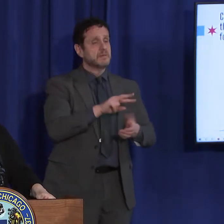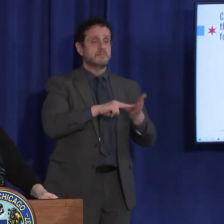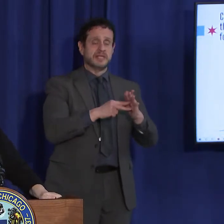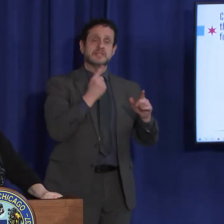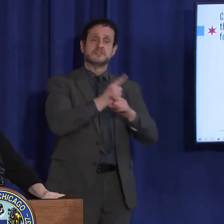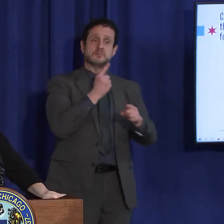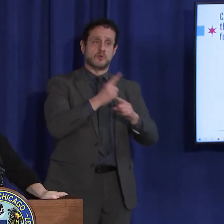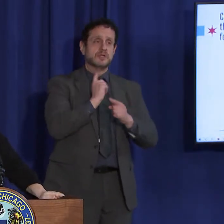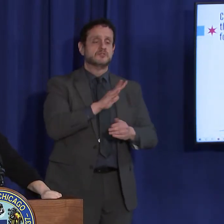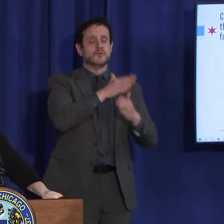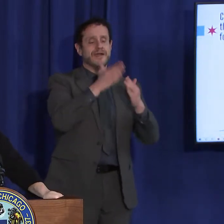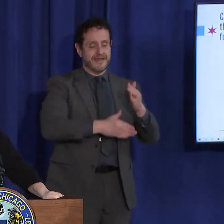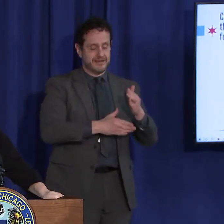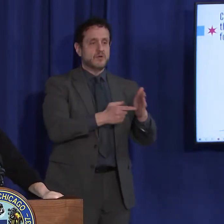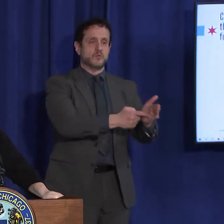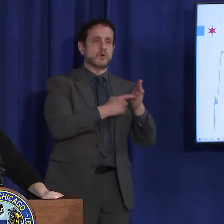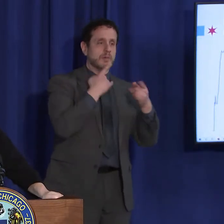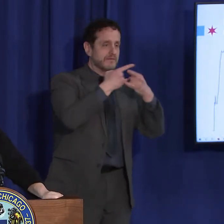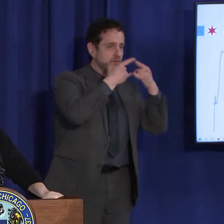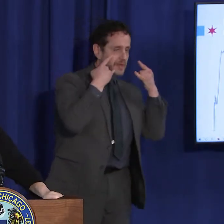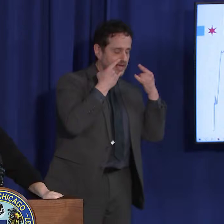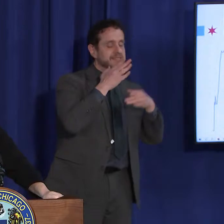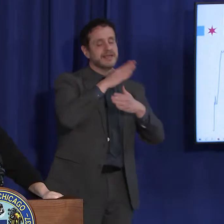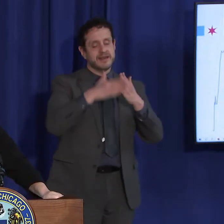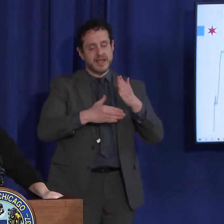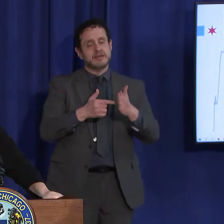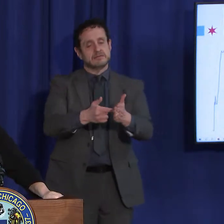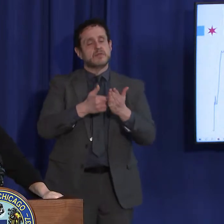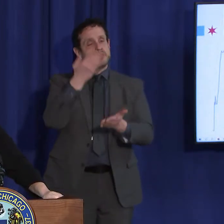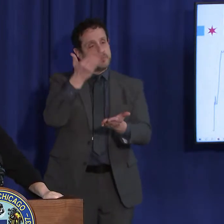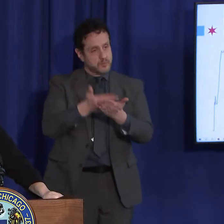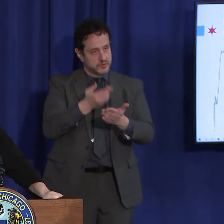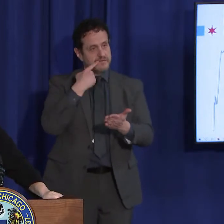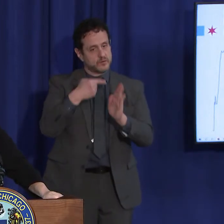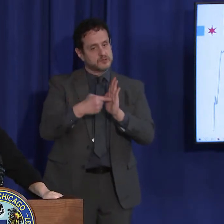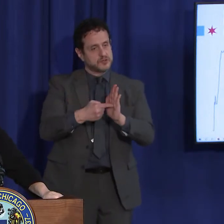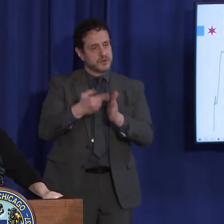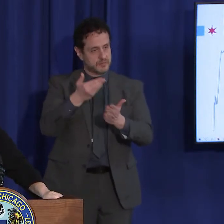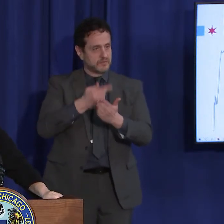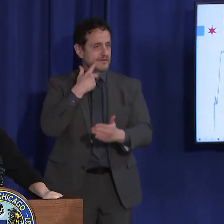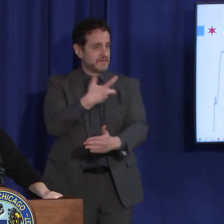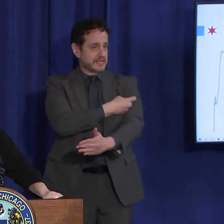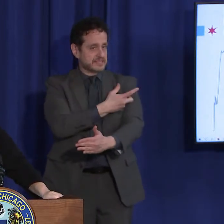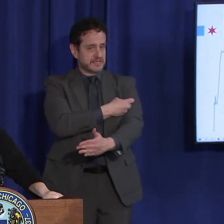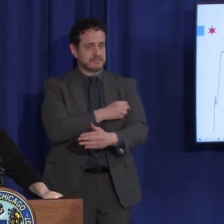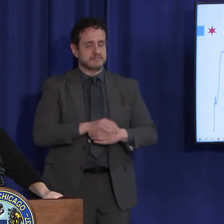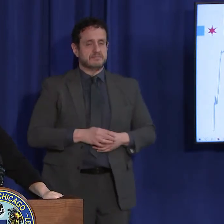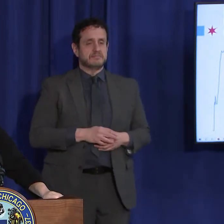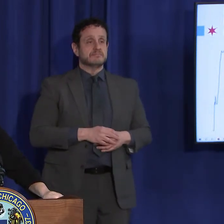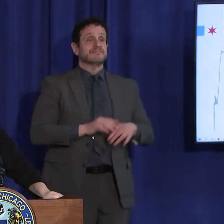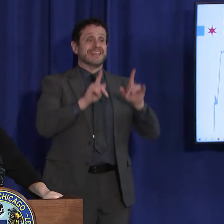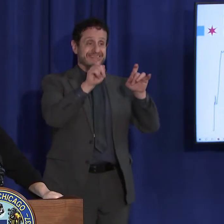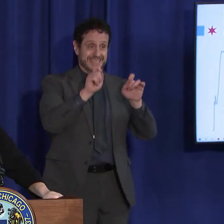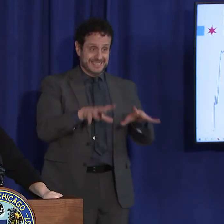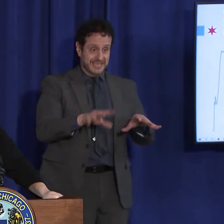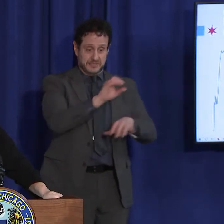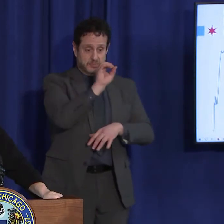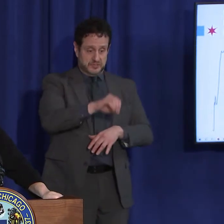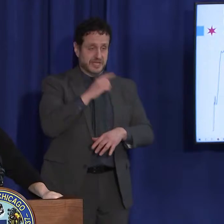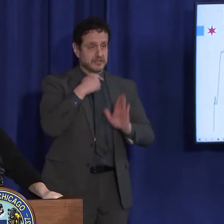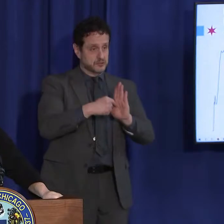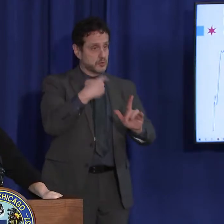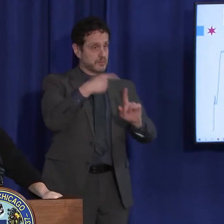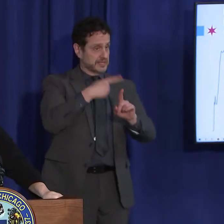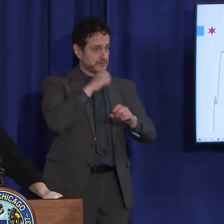mask requirement and the vaccination requirement for high-risk settings. Here's what our test positivity looks like. Again, you see that continuing to drop